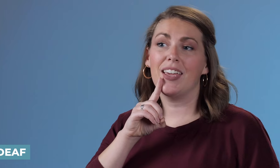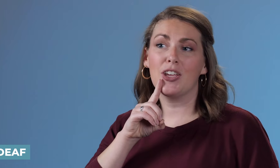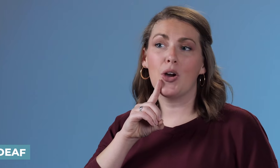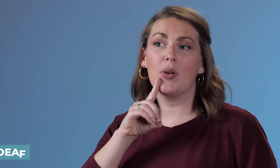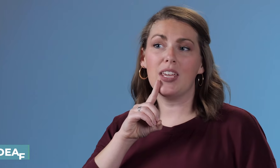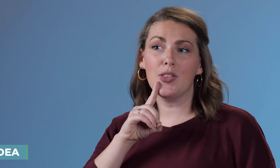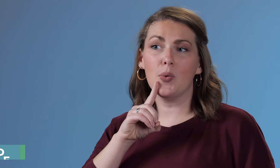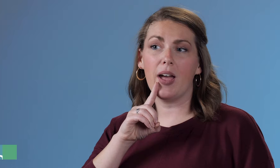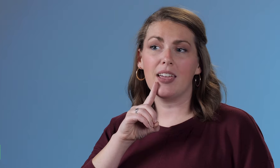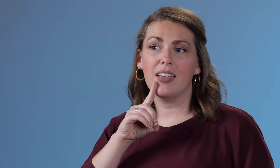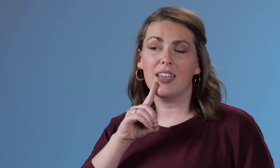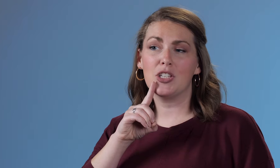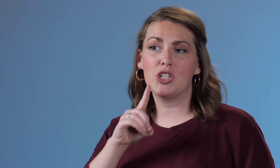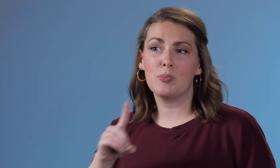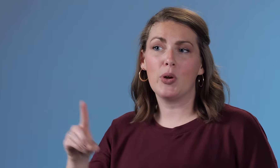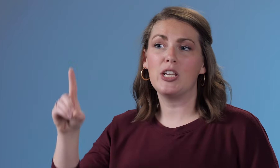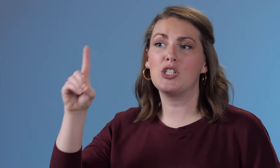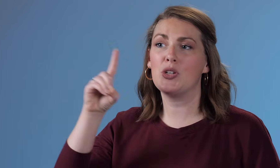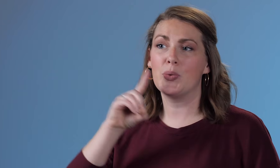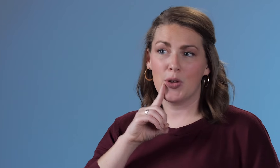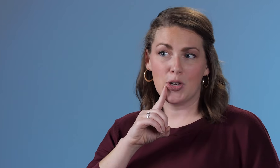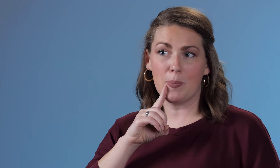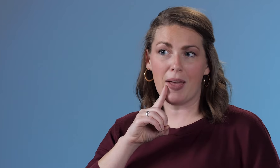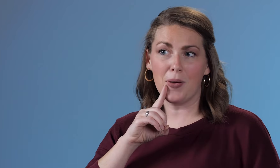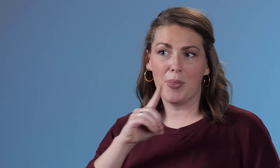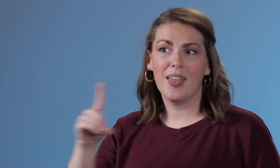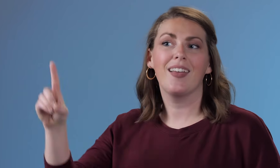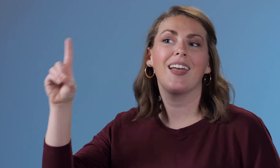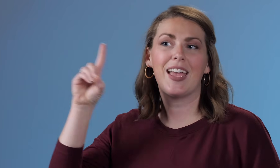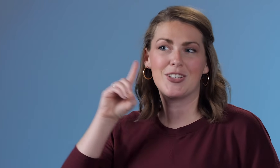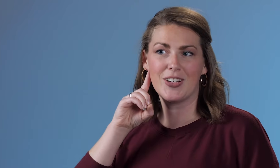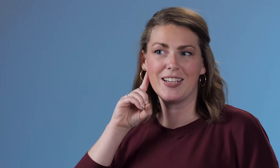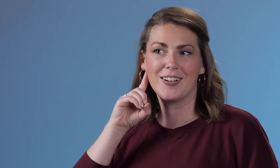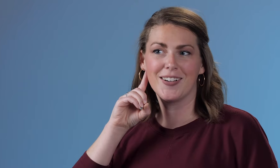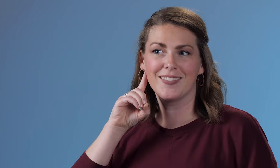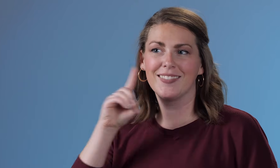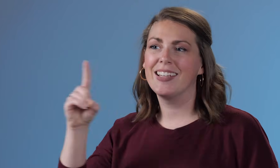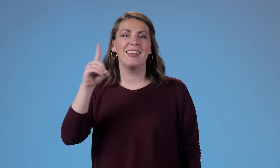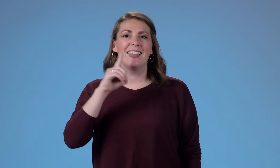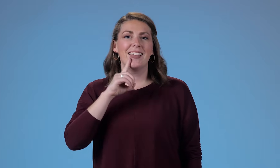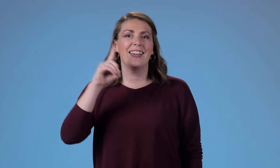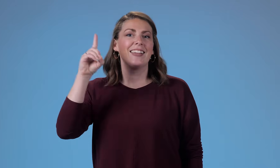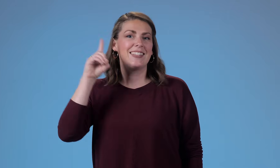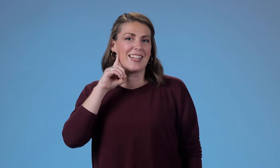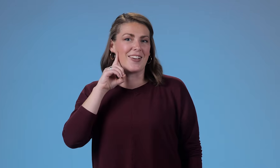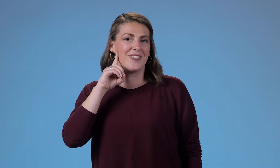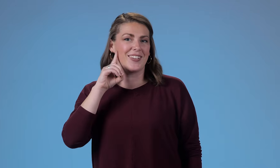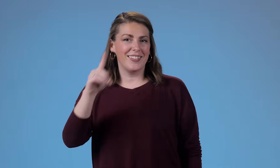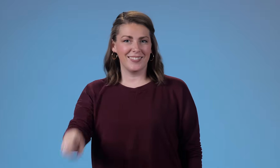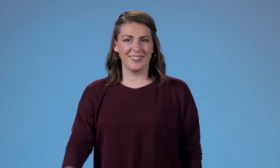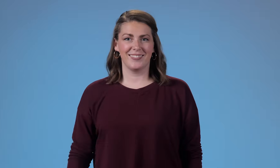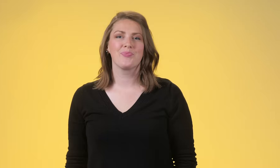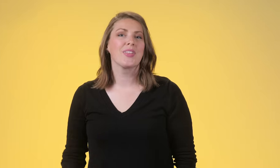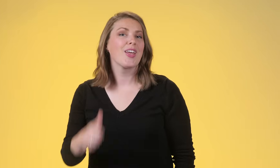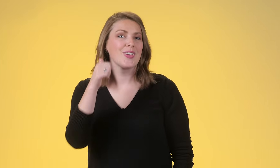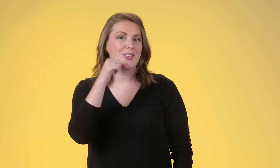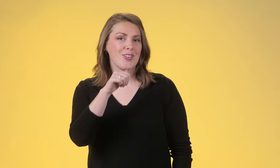can go either way. It's just pointing to your mouth and your ear. Deaf.